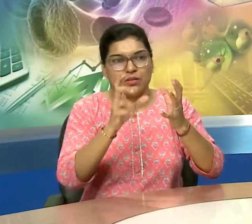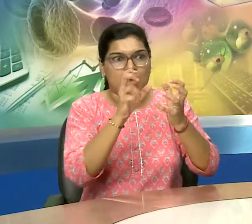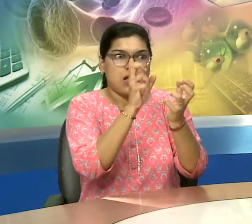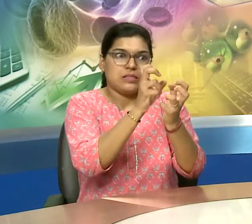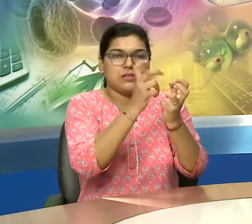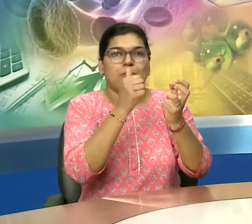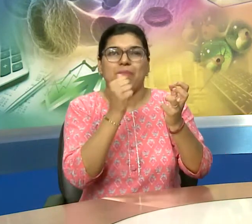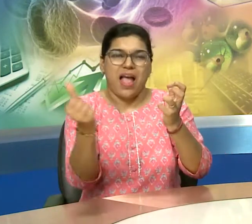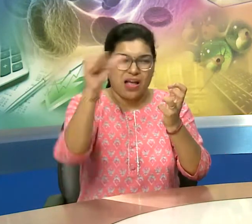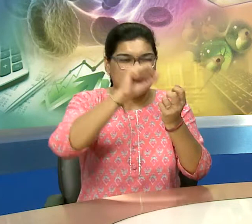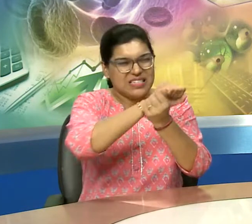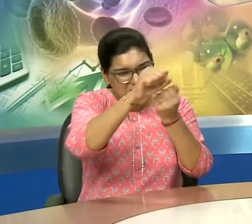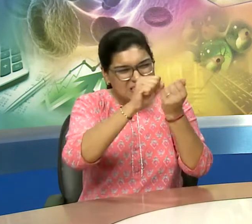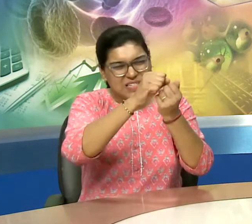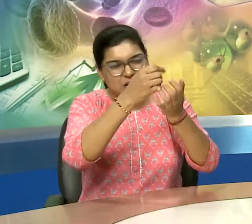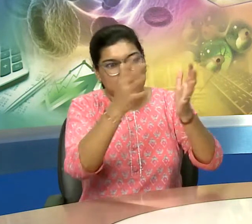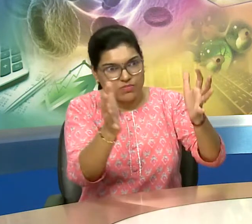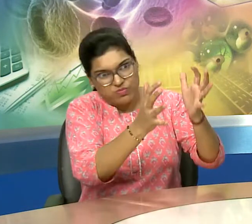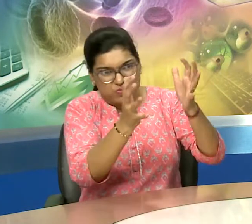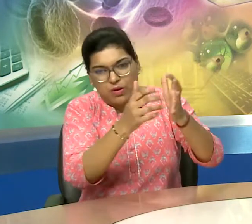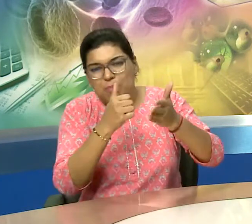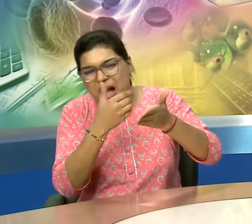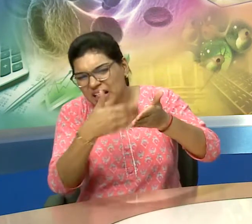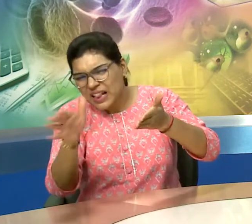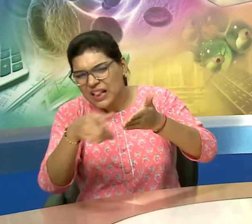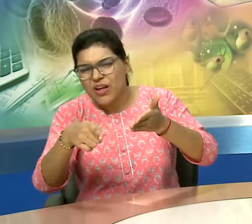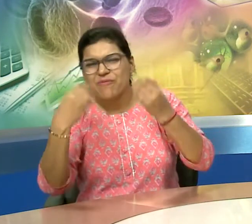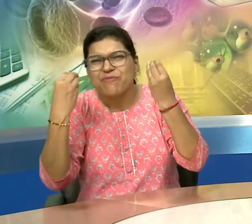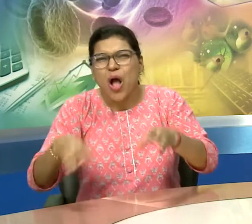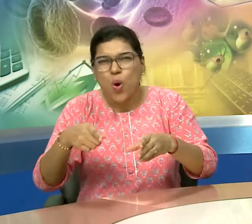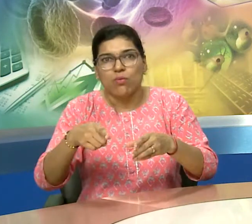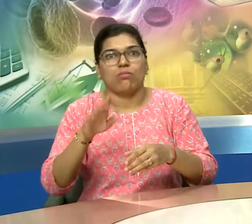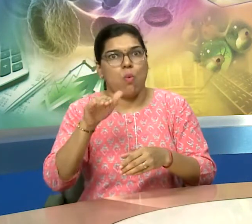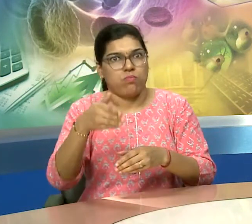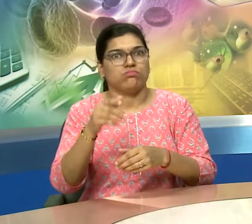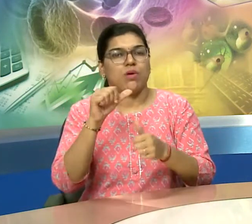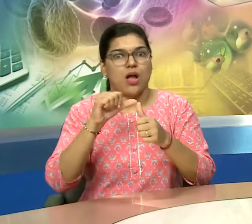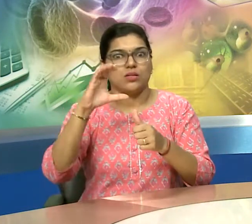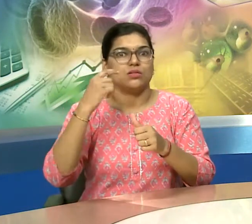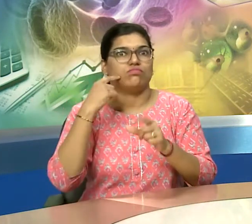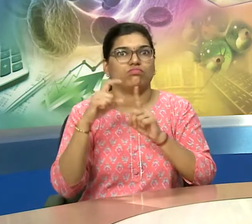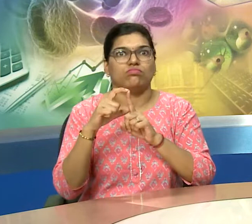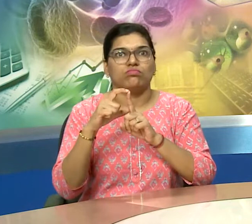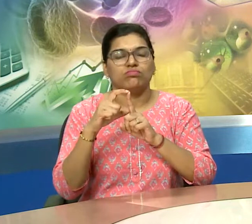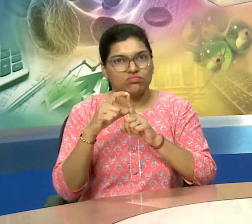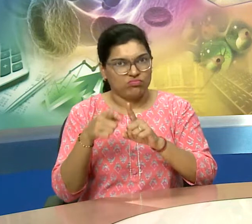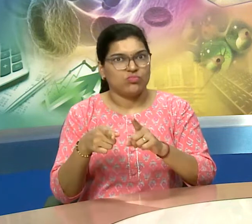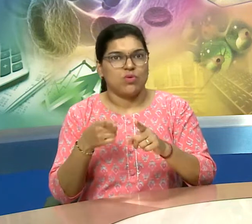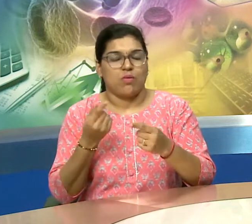So, there are some acid water which comes from those coal mines, and also the